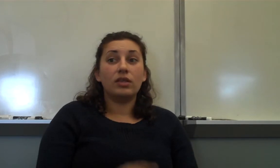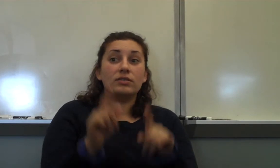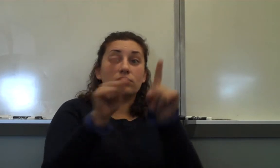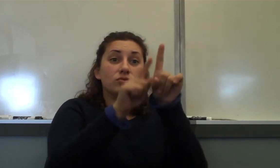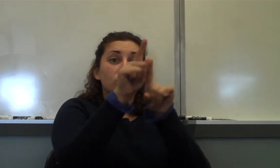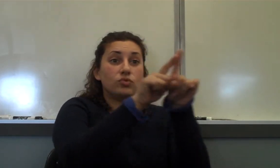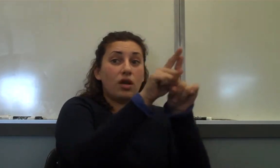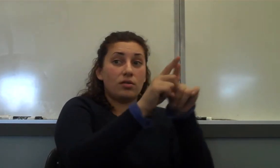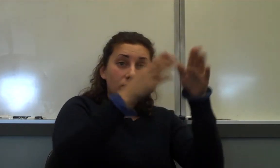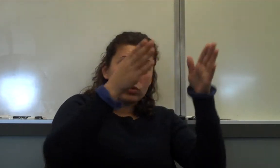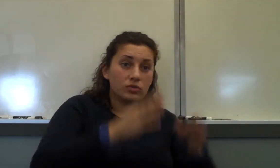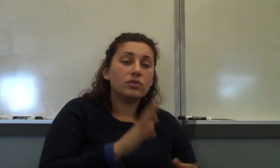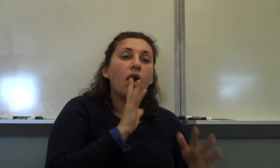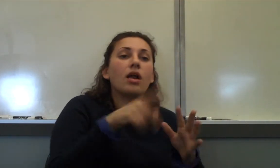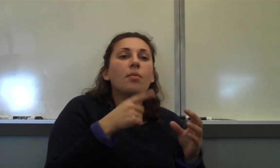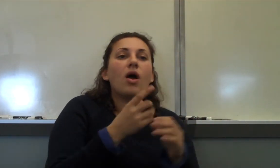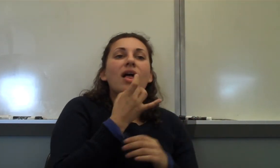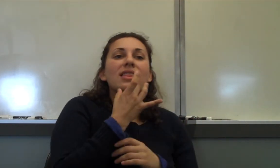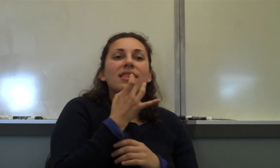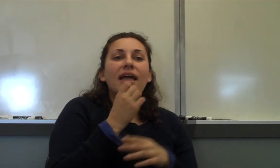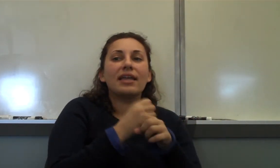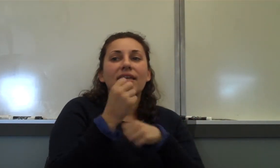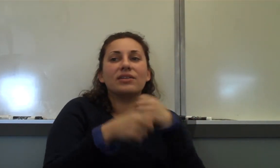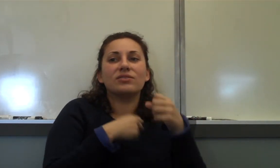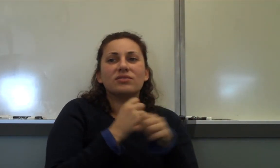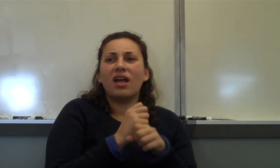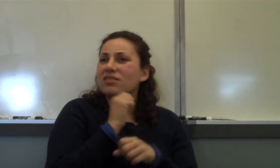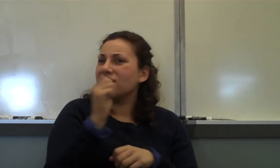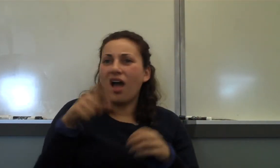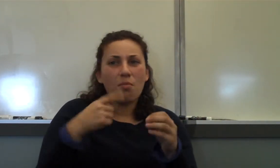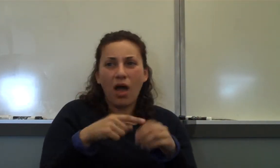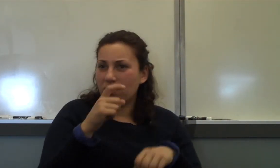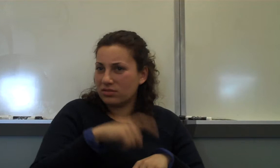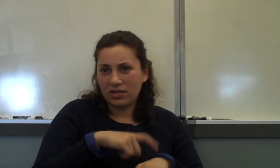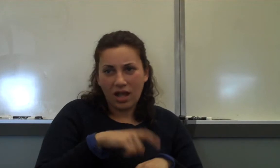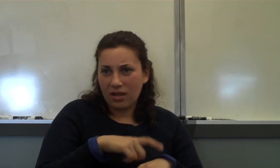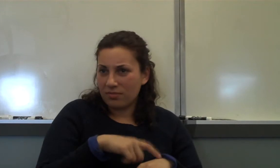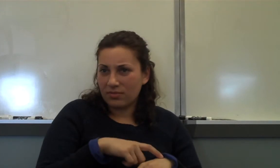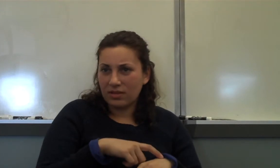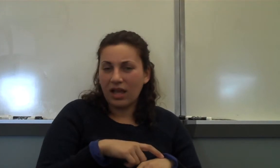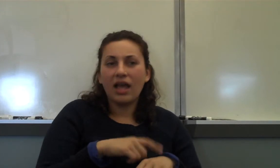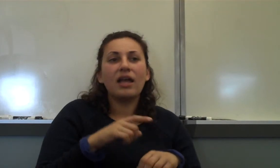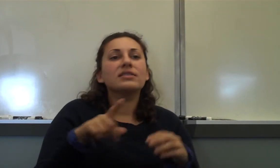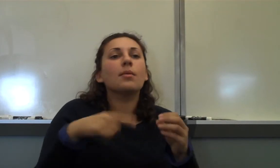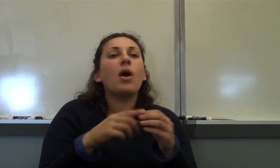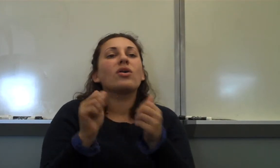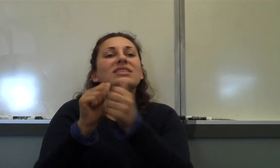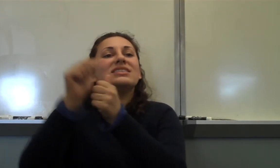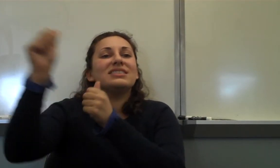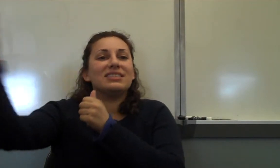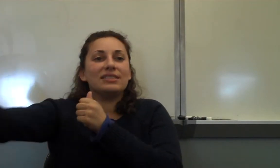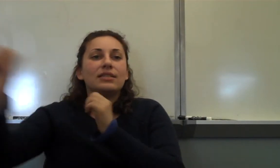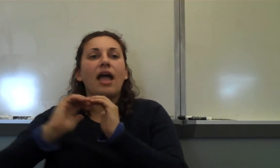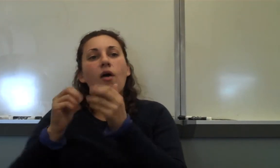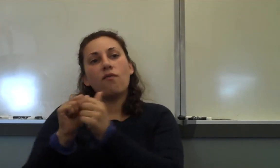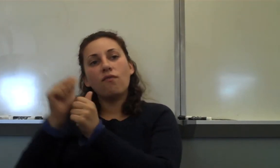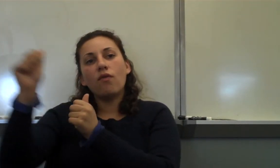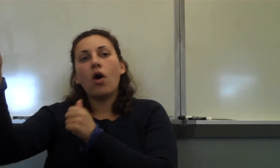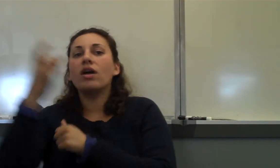about light years. Light years have nothing to do with time. They have to do with distance. It's the distance light travels in 1 year,